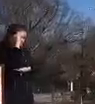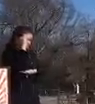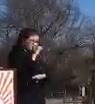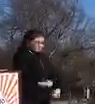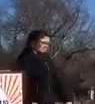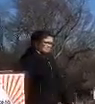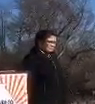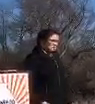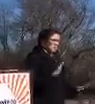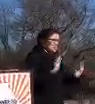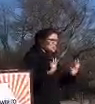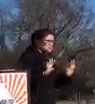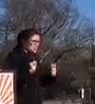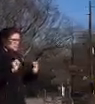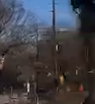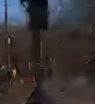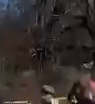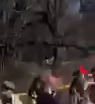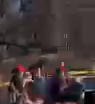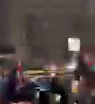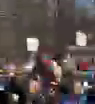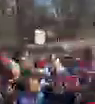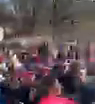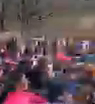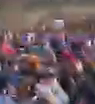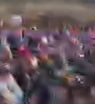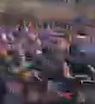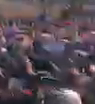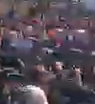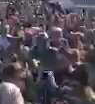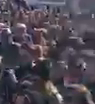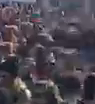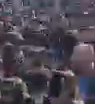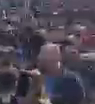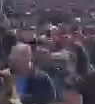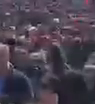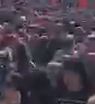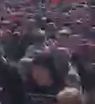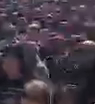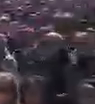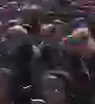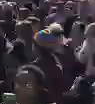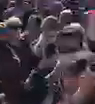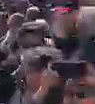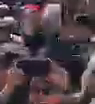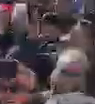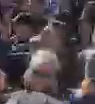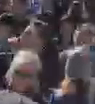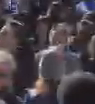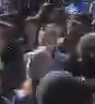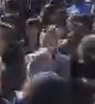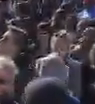Now, I want you guys to look around. I really want you guys to look around at each other. I see you all staring at me. Look around.